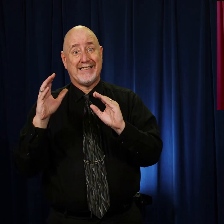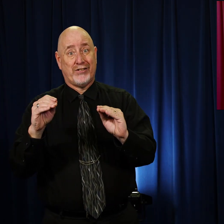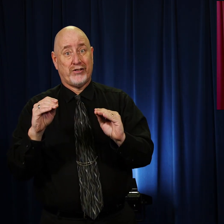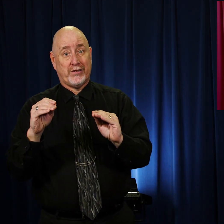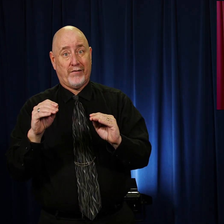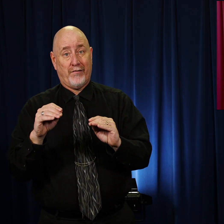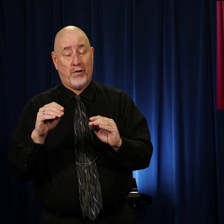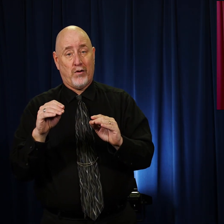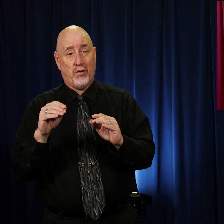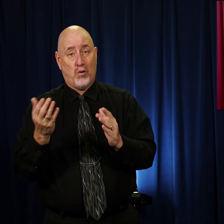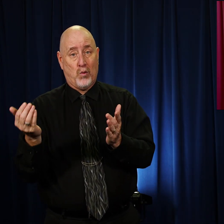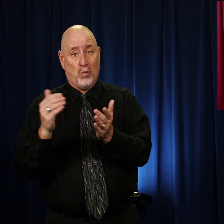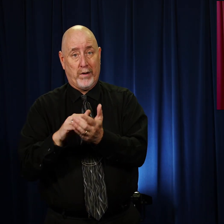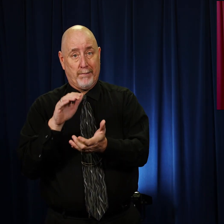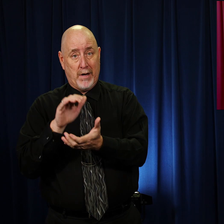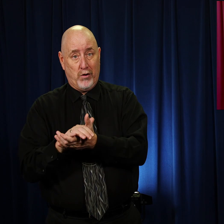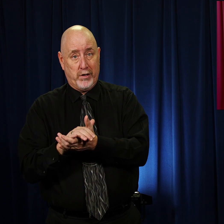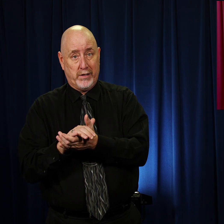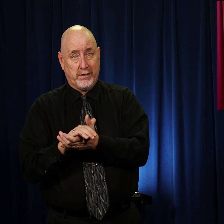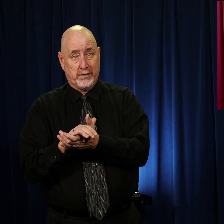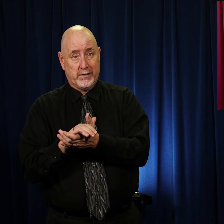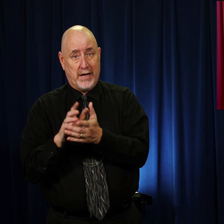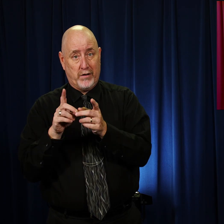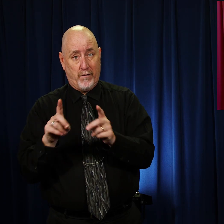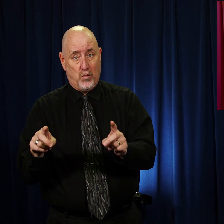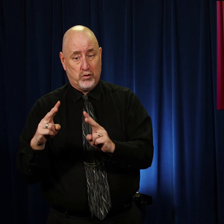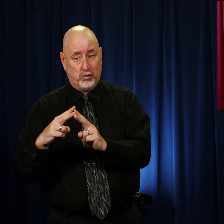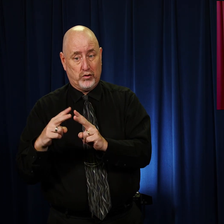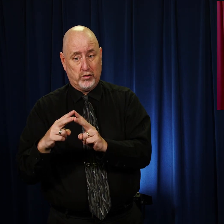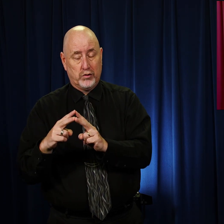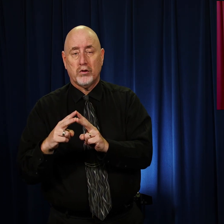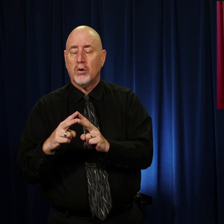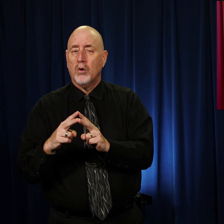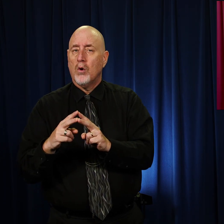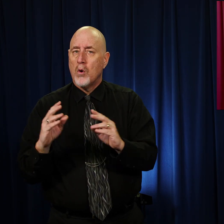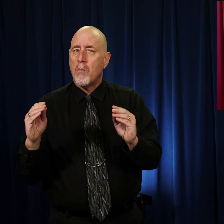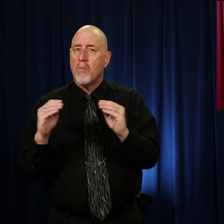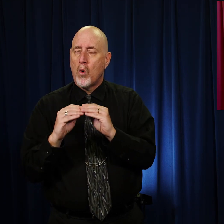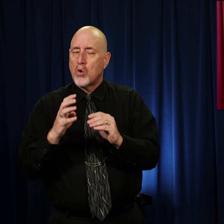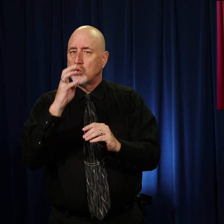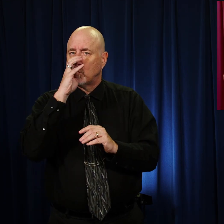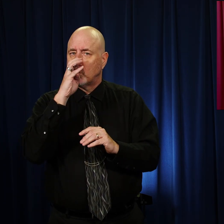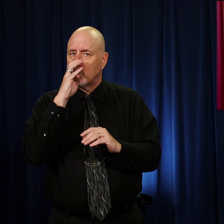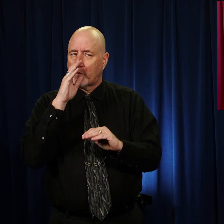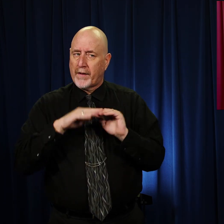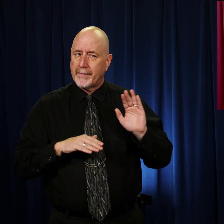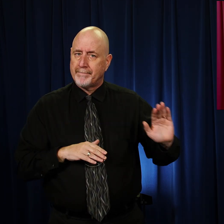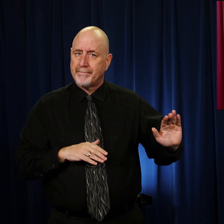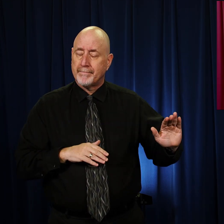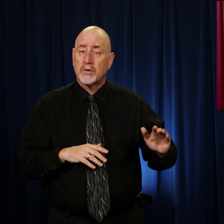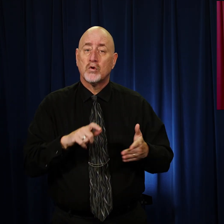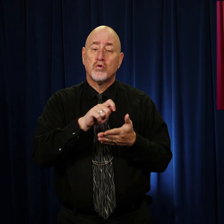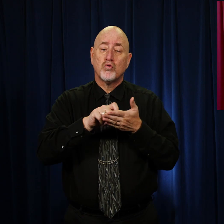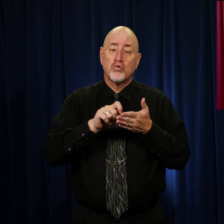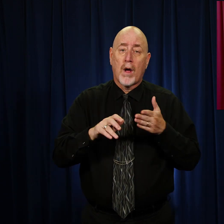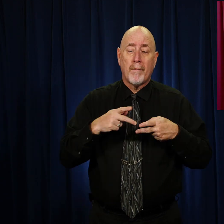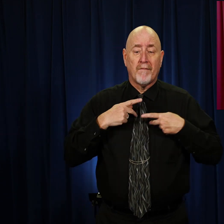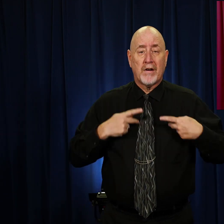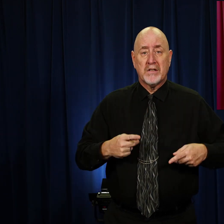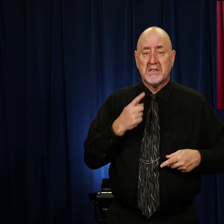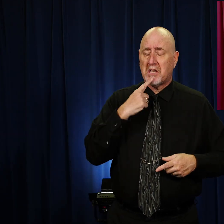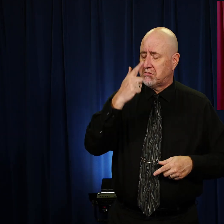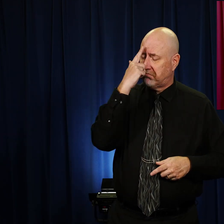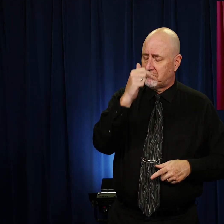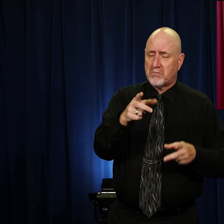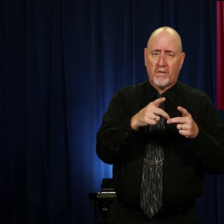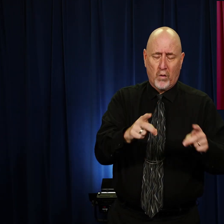concerning remarrying and divorce are going to be far more rigid. The scribes and the Pharisees say, go